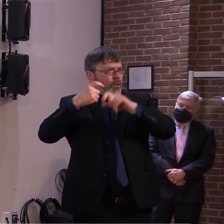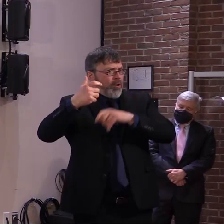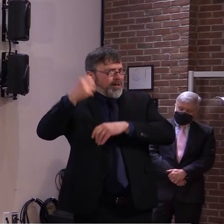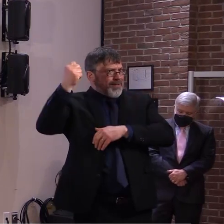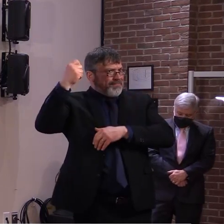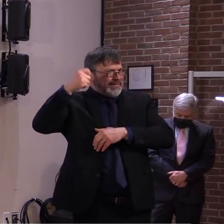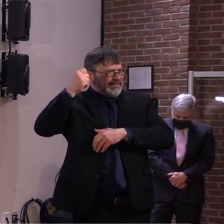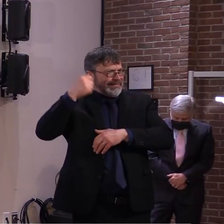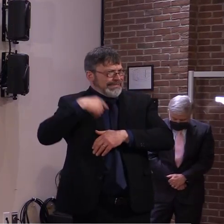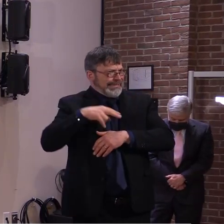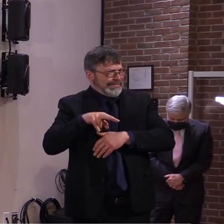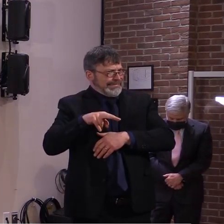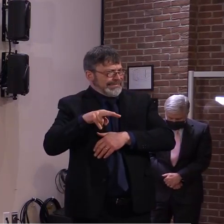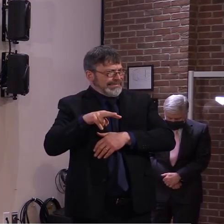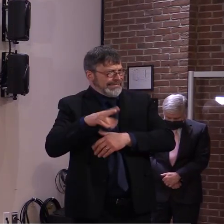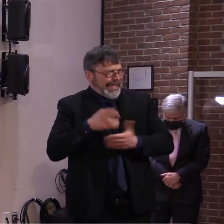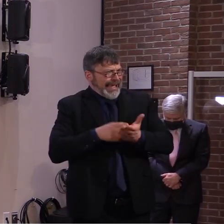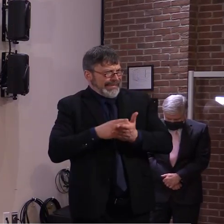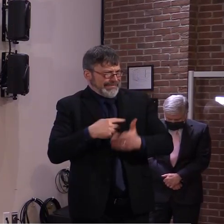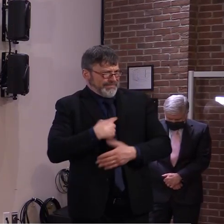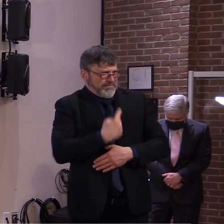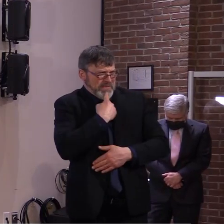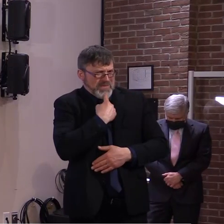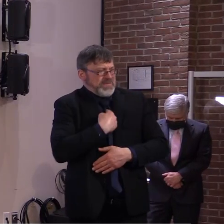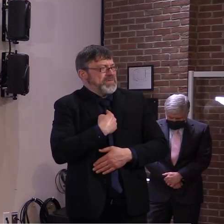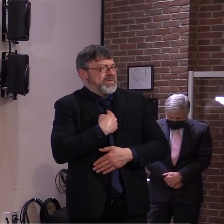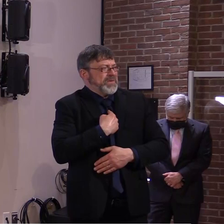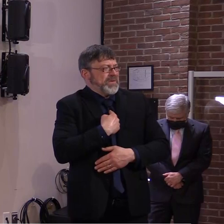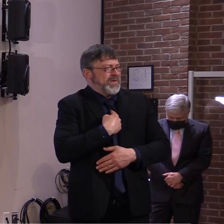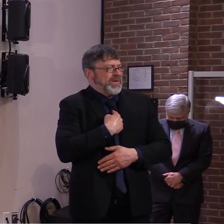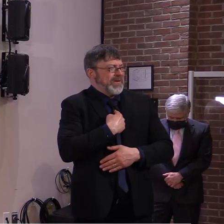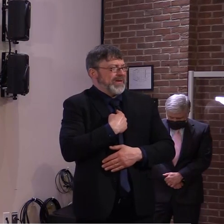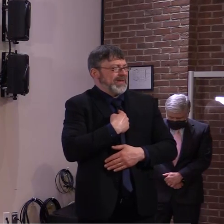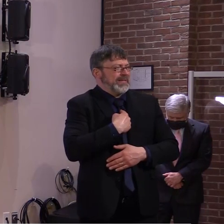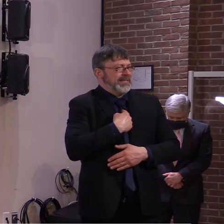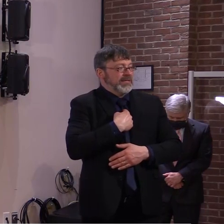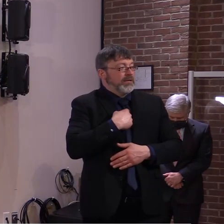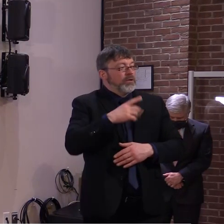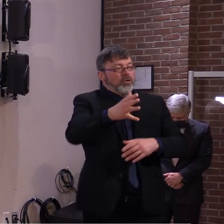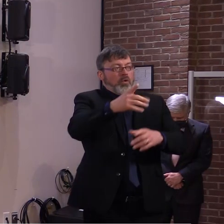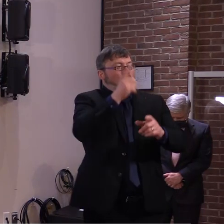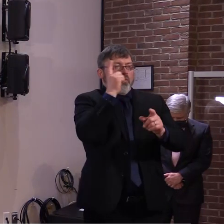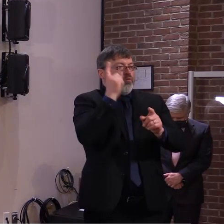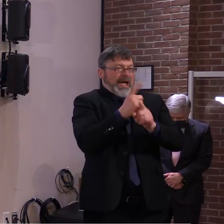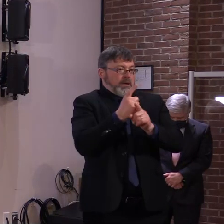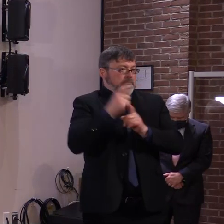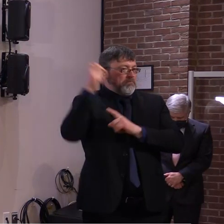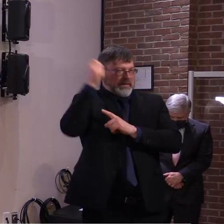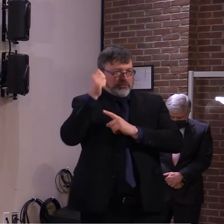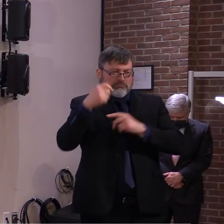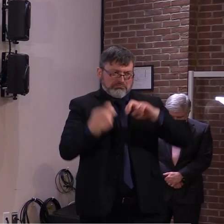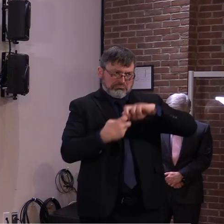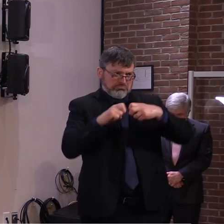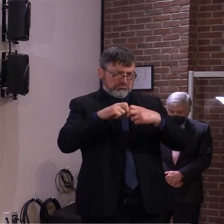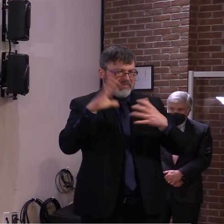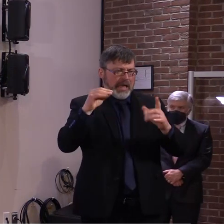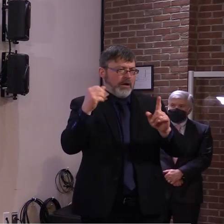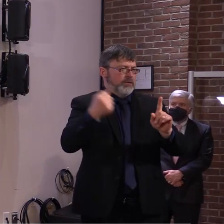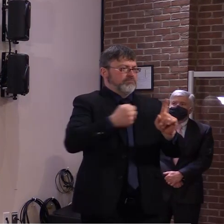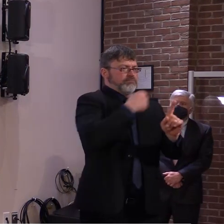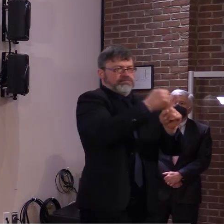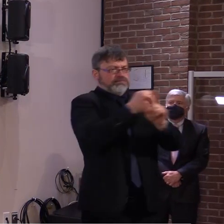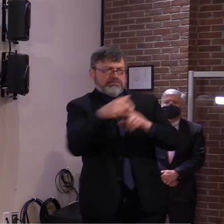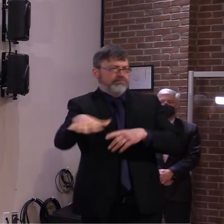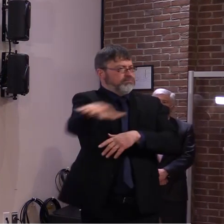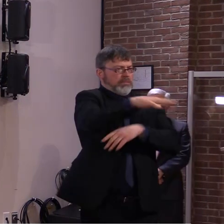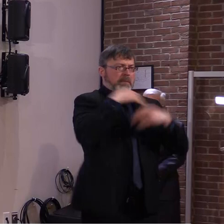our state. It's going to affect everyone in years to come. It's a $5.7 billion